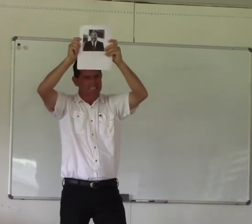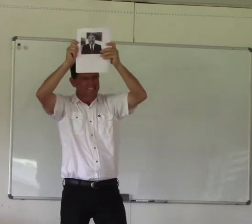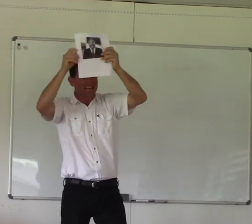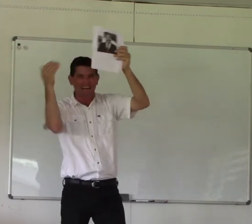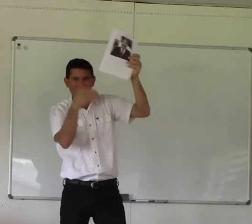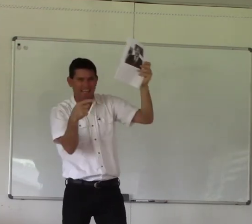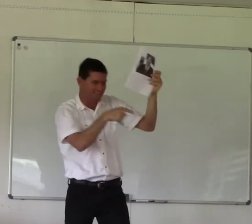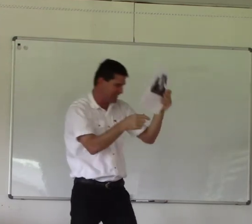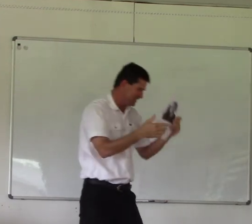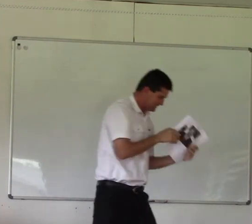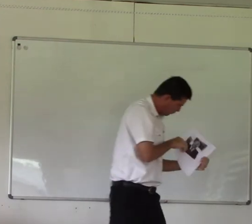Again there.